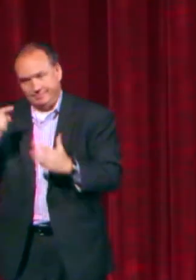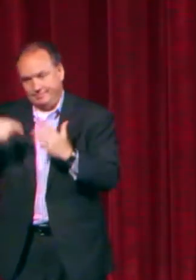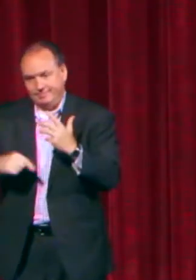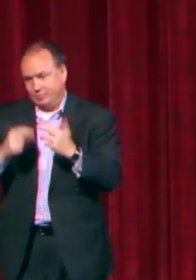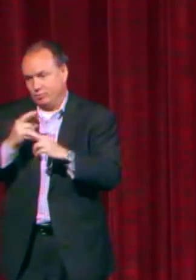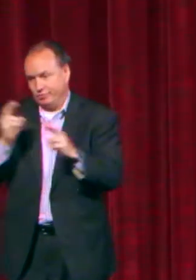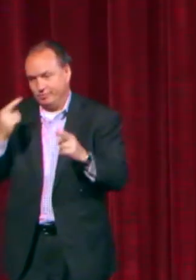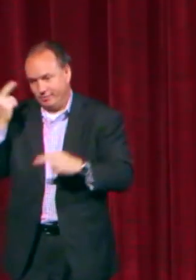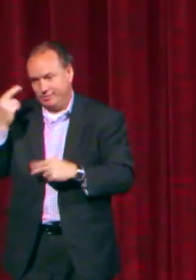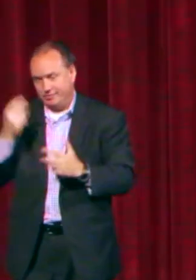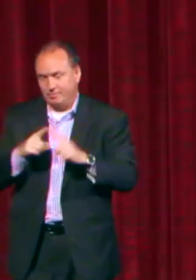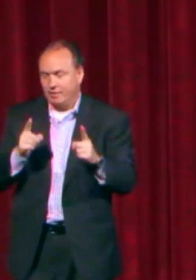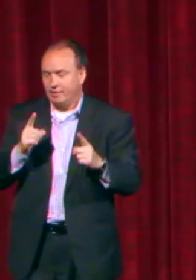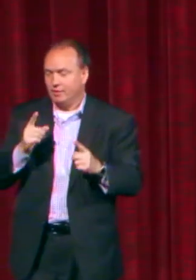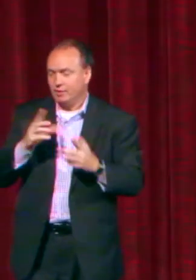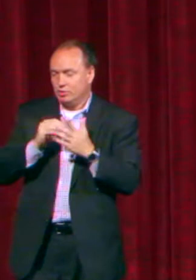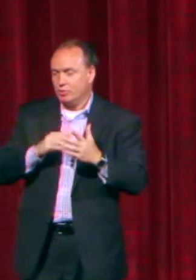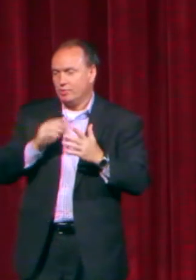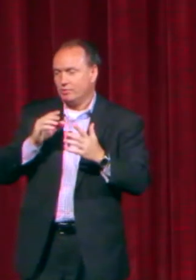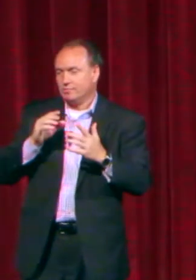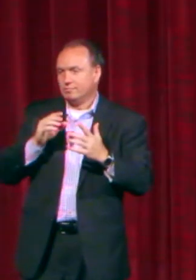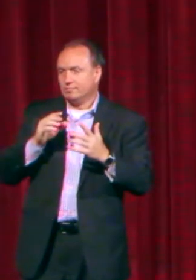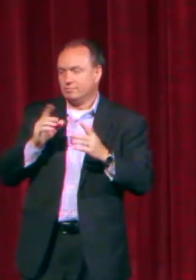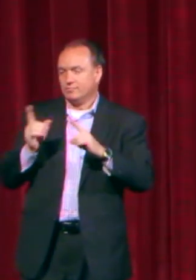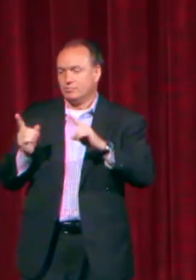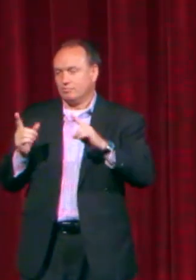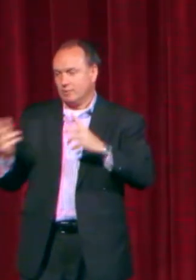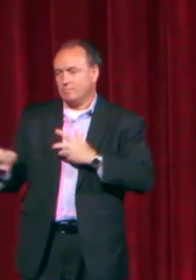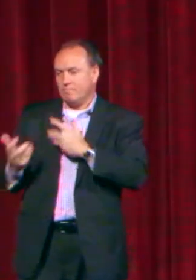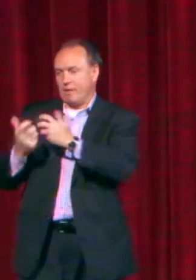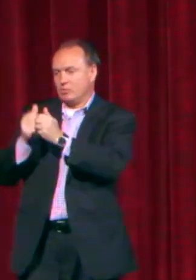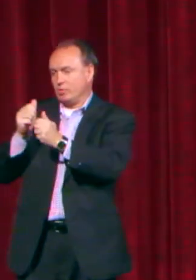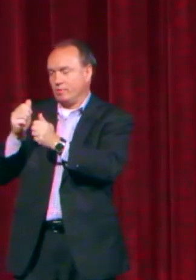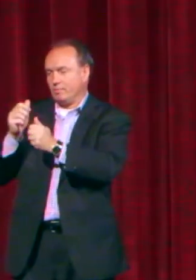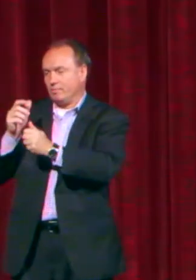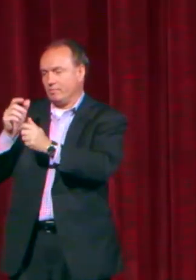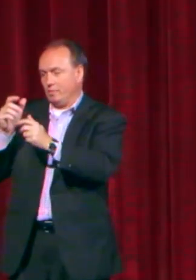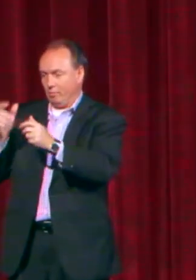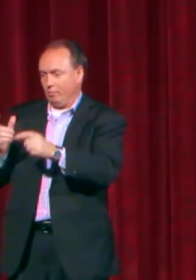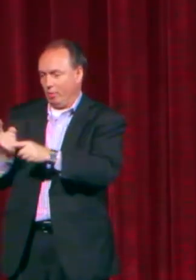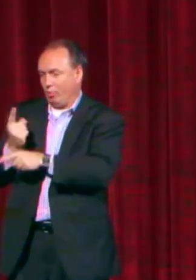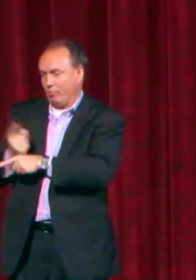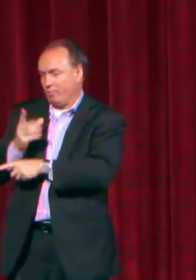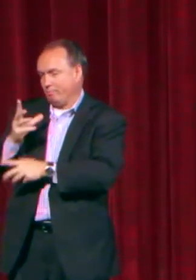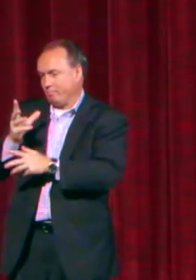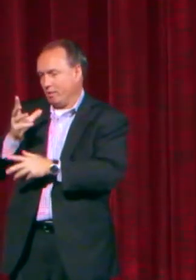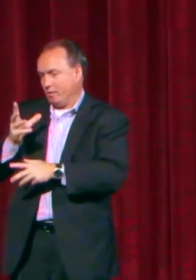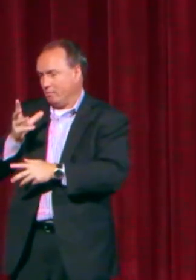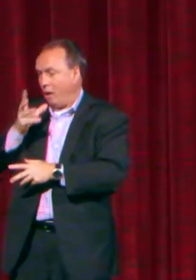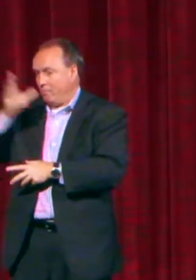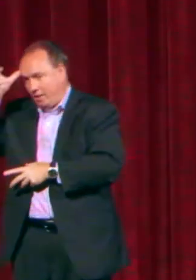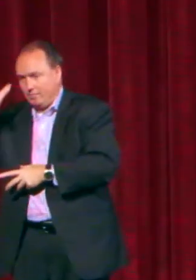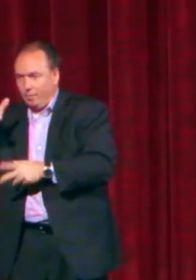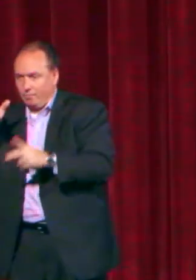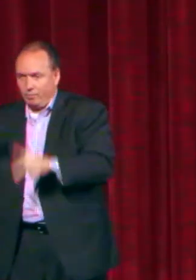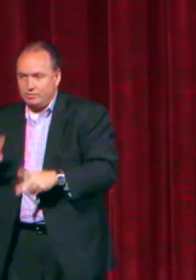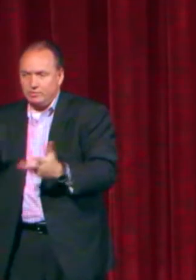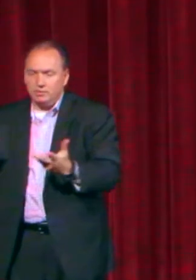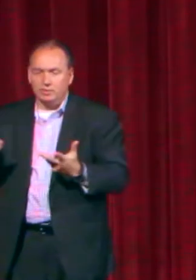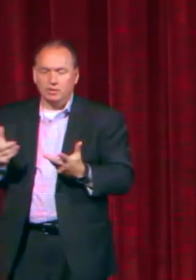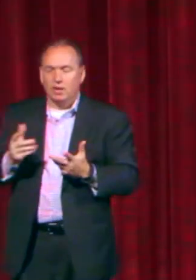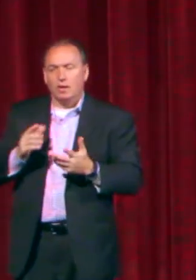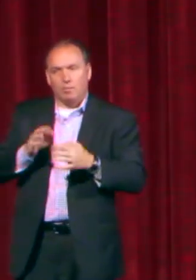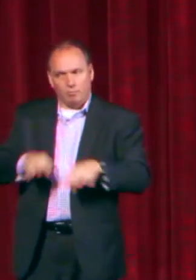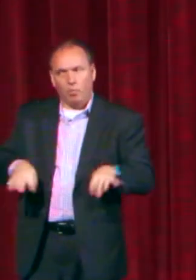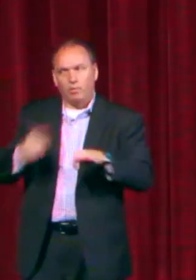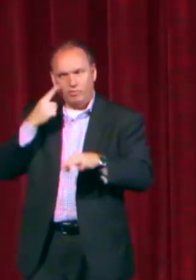that the student is going to the appropriate person or parent. That's why it's very important for you to